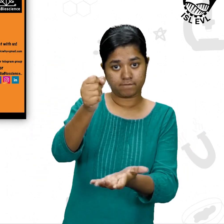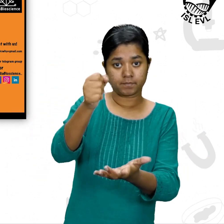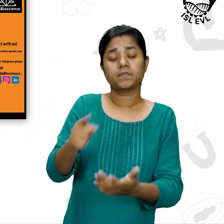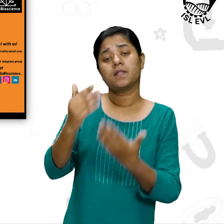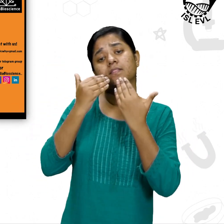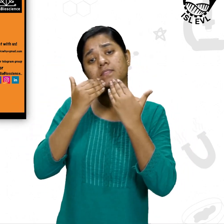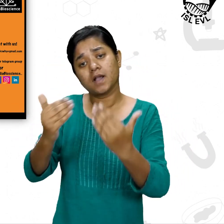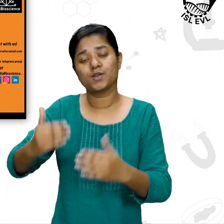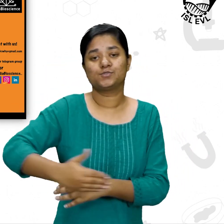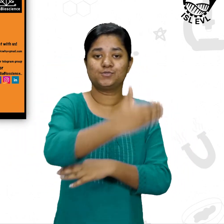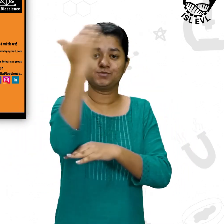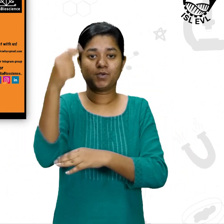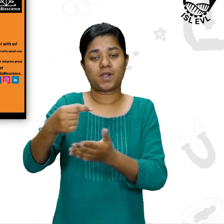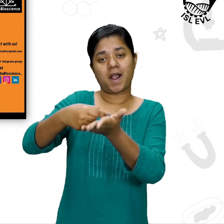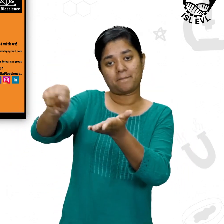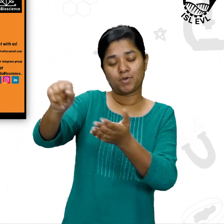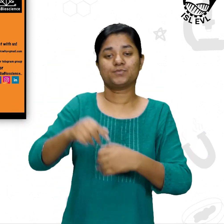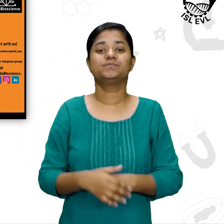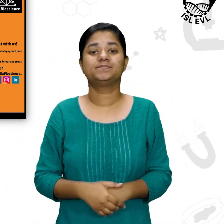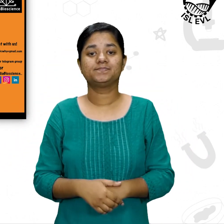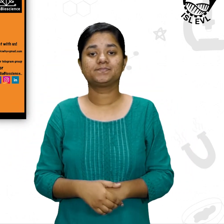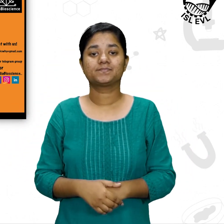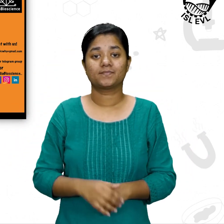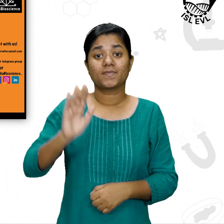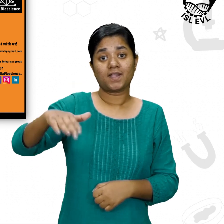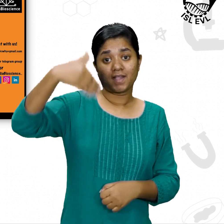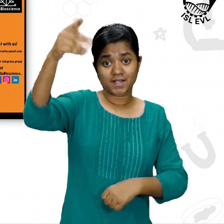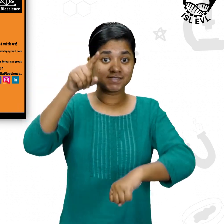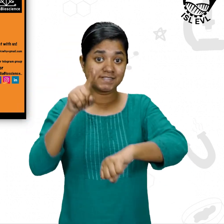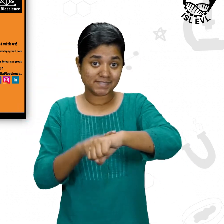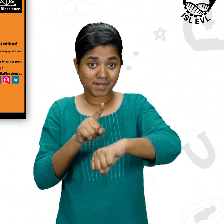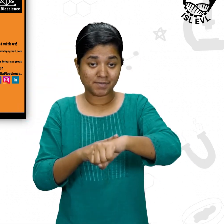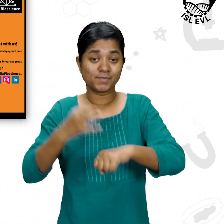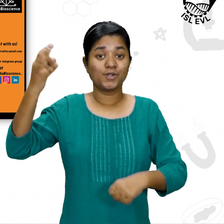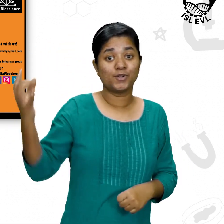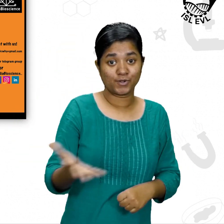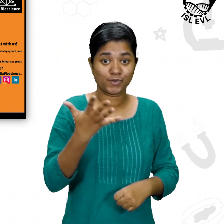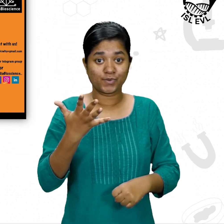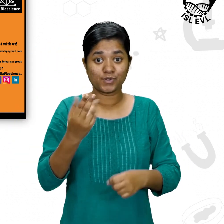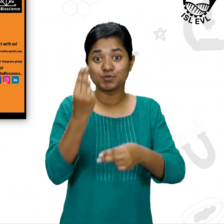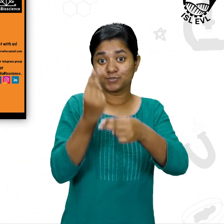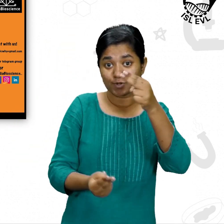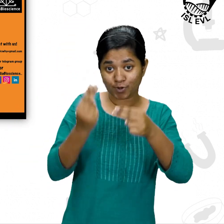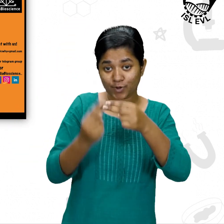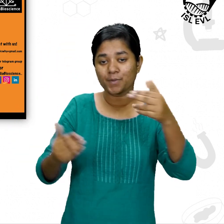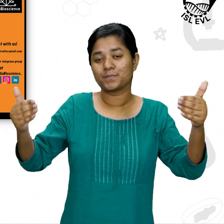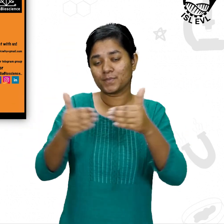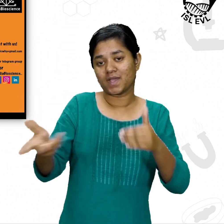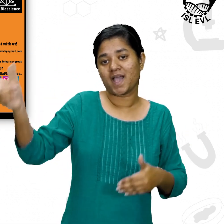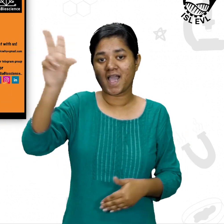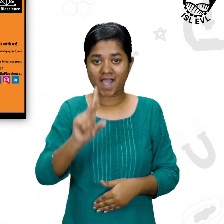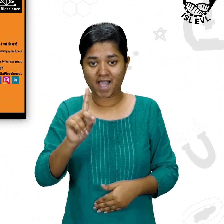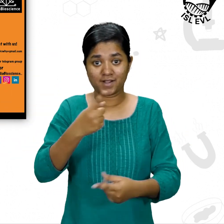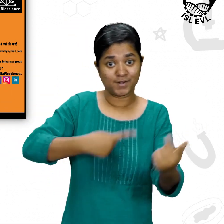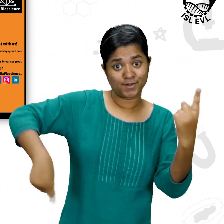grant, and we are also grateful to India Bioscience for hosting us. We meet again in our